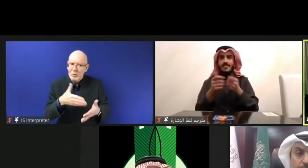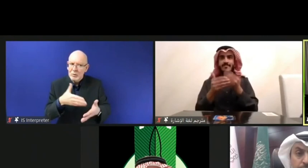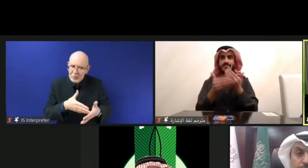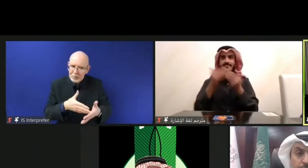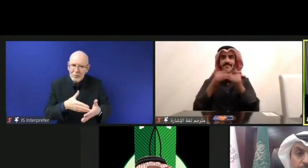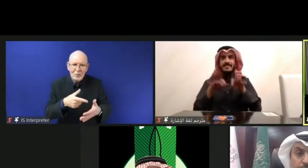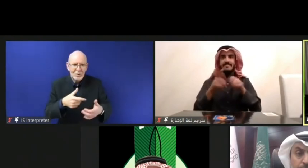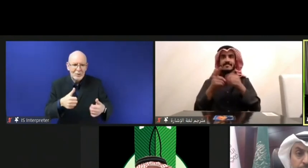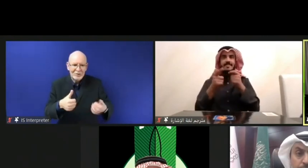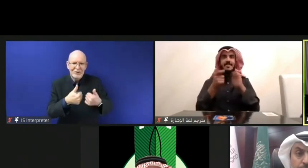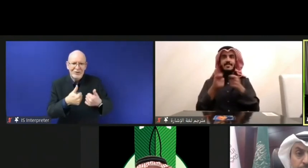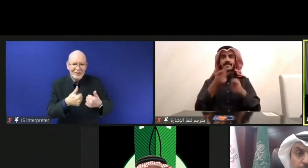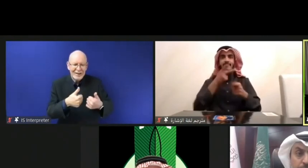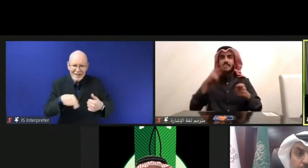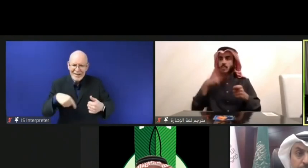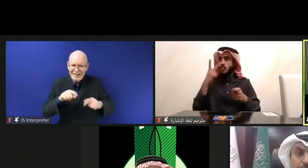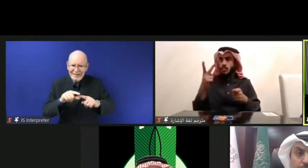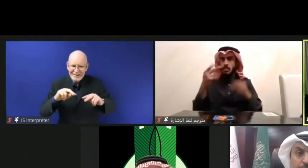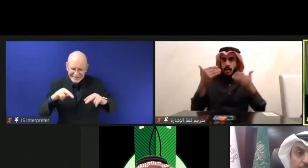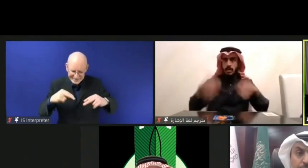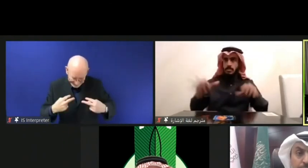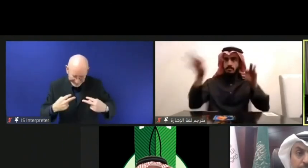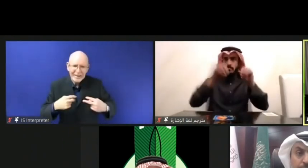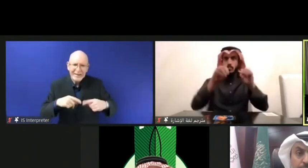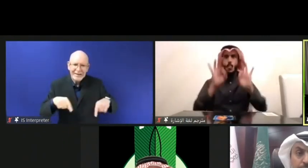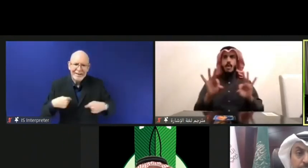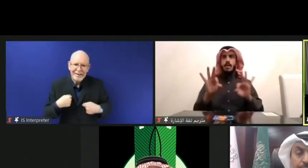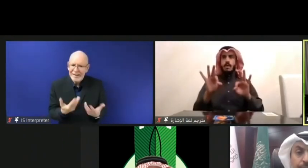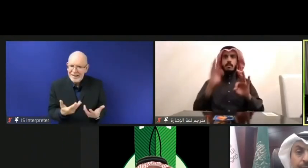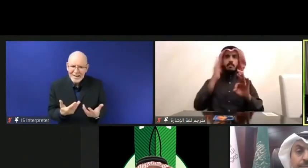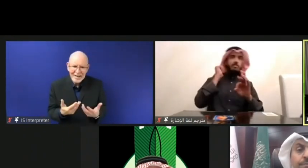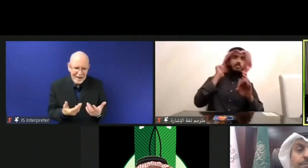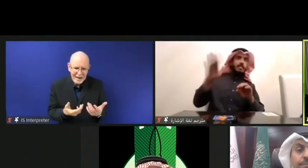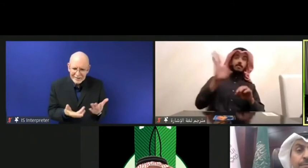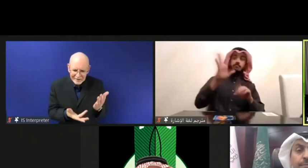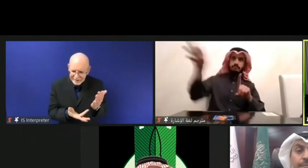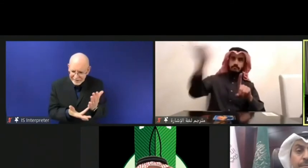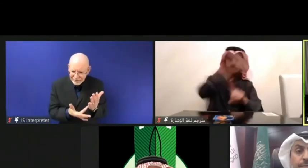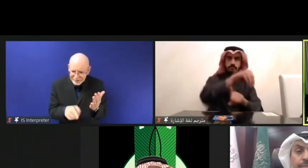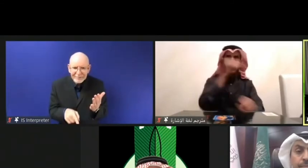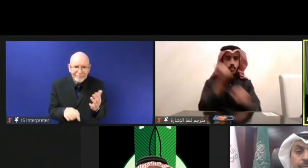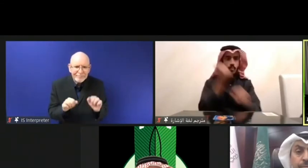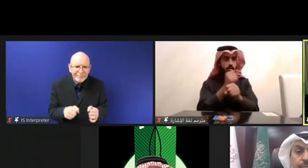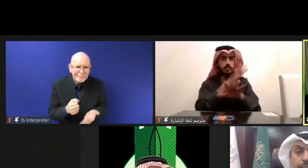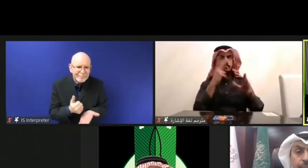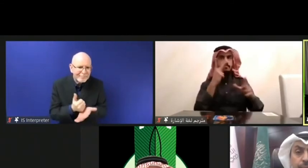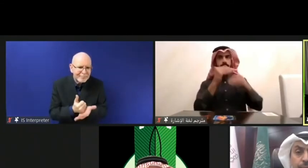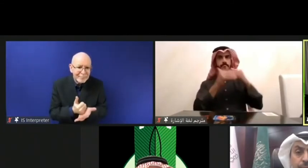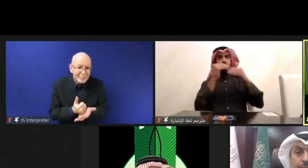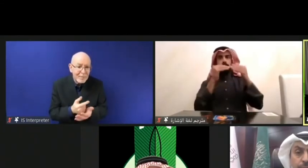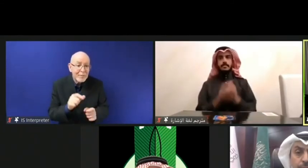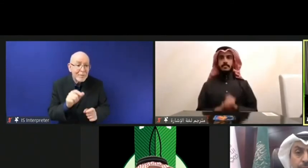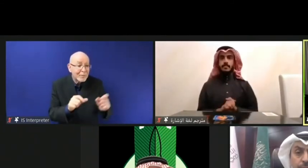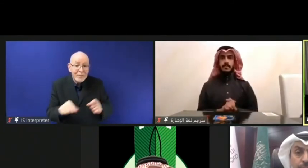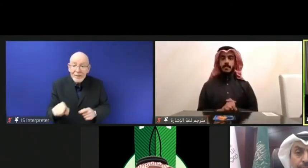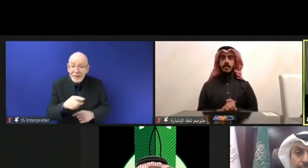that the people with disability remain employed and not to become also a victim of that. With that, I think I've run